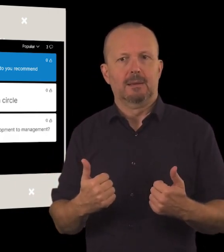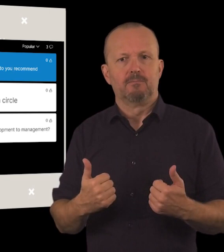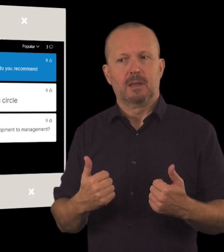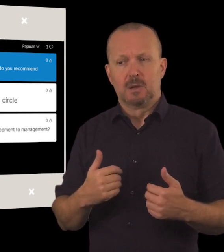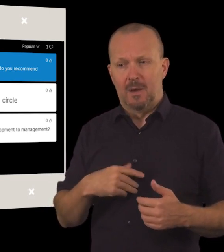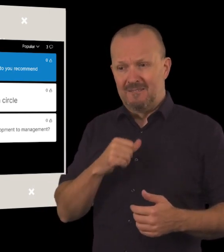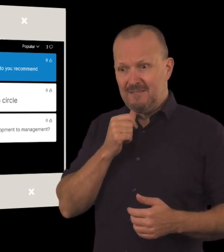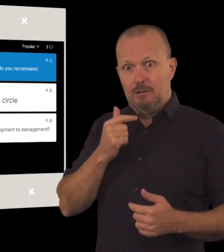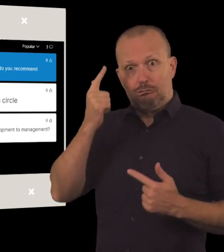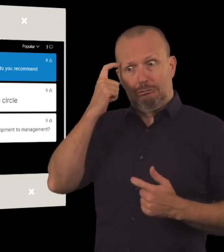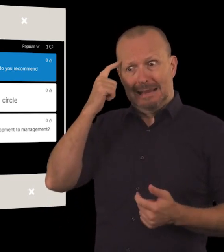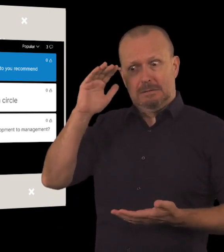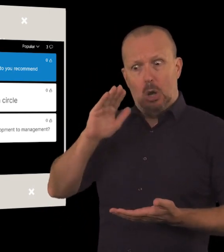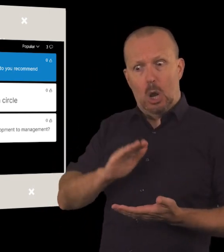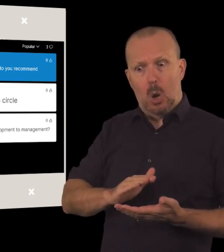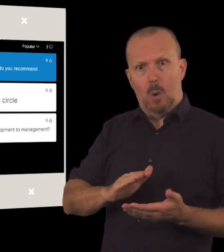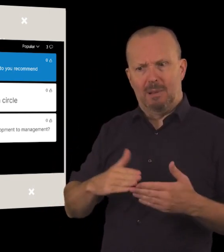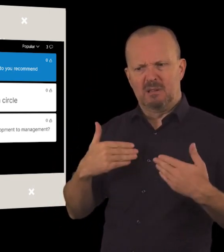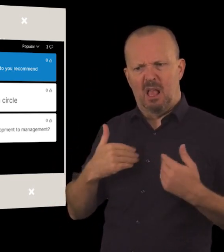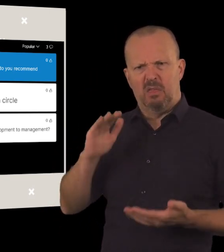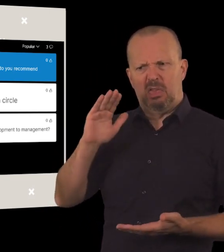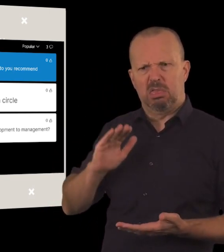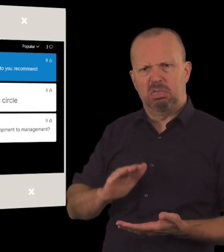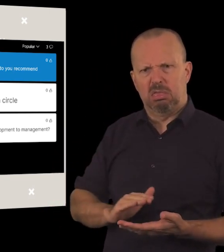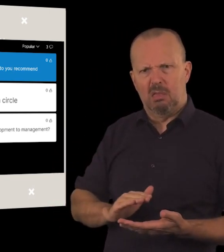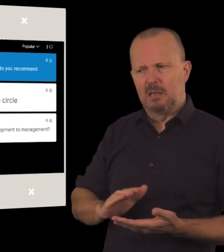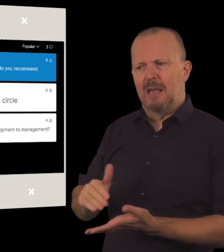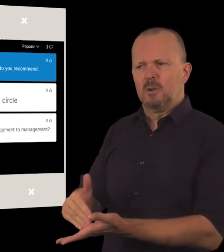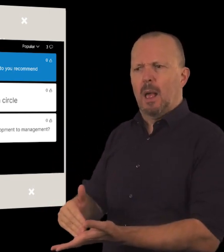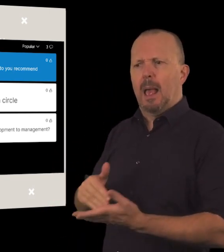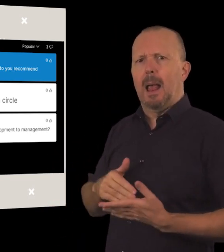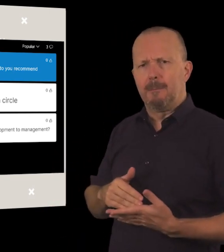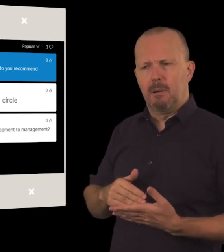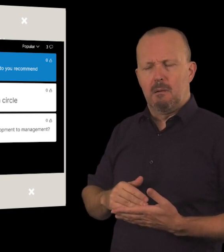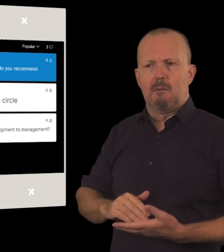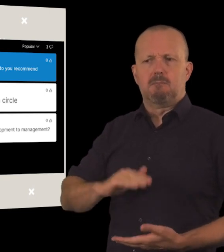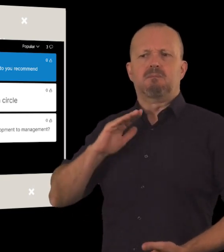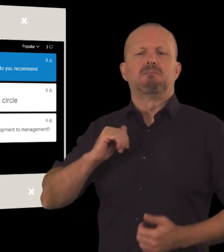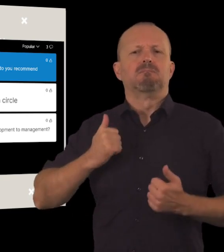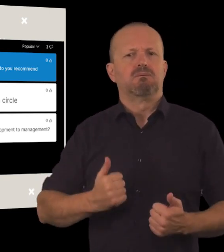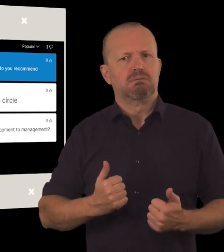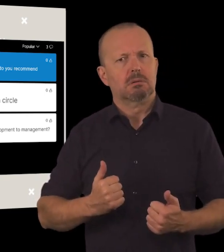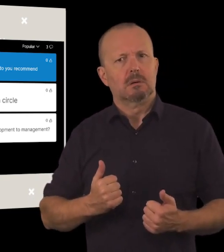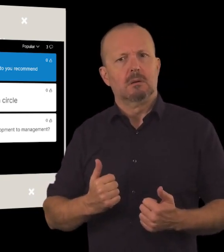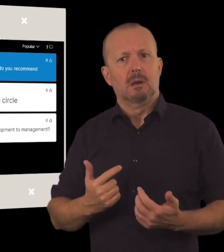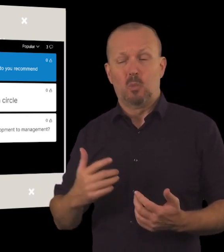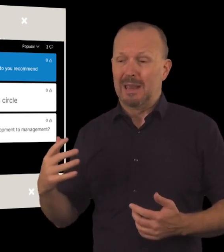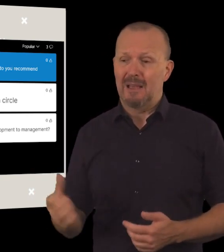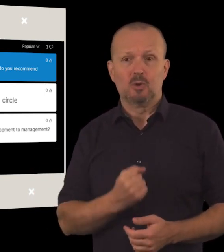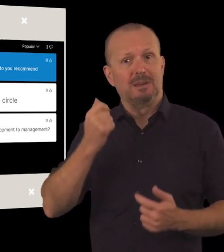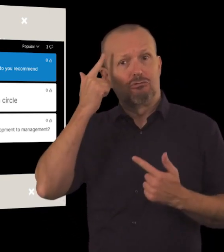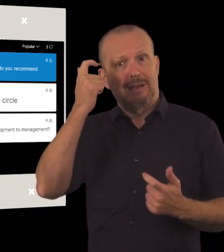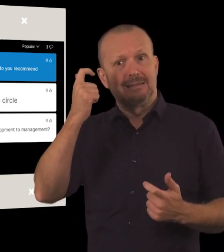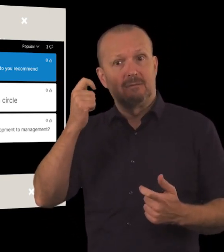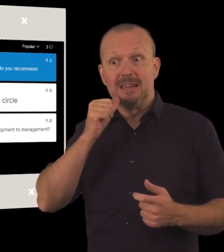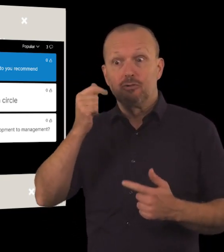creative. Creativity is so important for your well-being. And for me as an artist, I have to be really disciplined, as there's a lot of projects in mahi